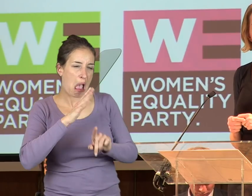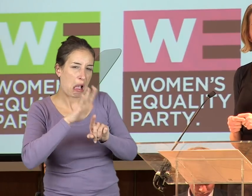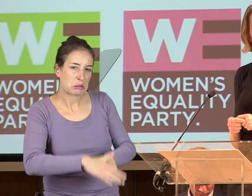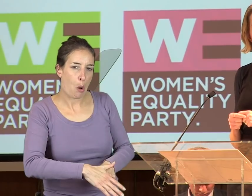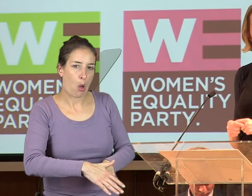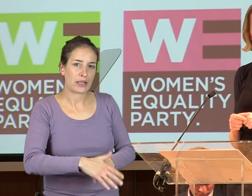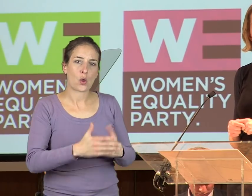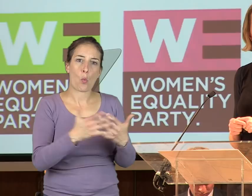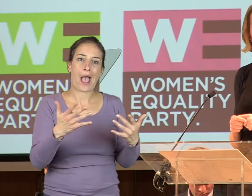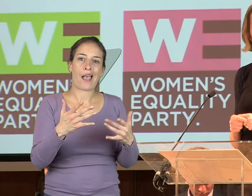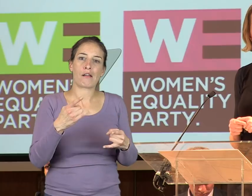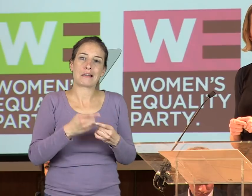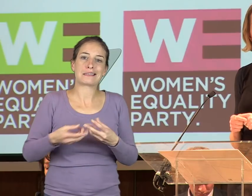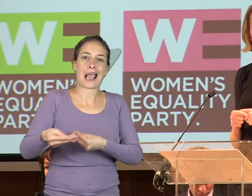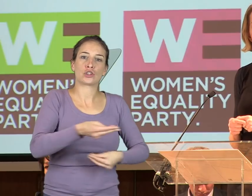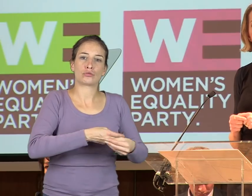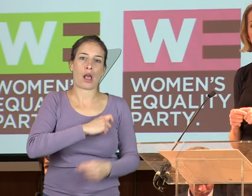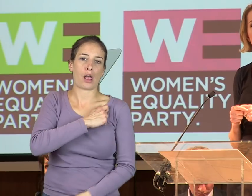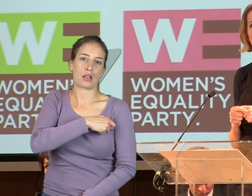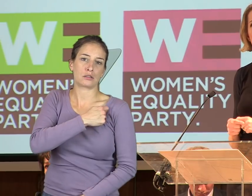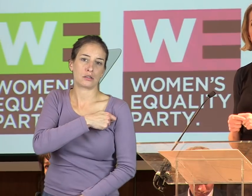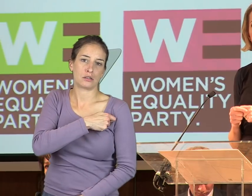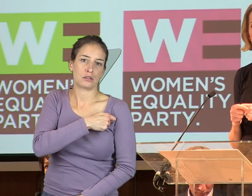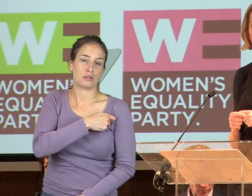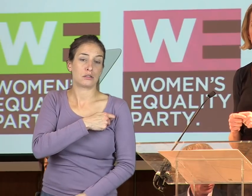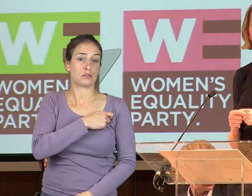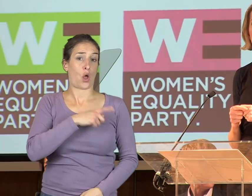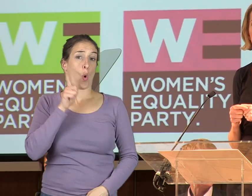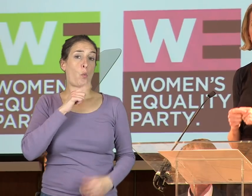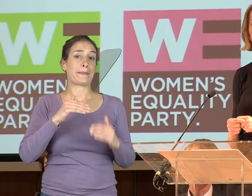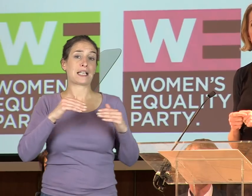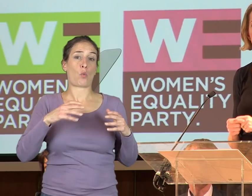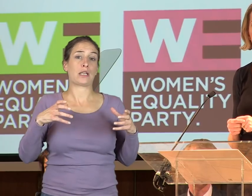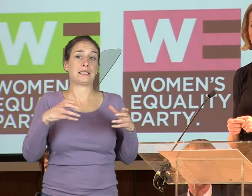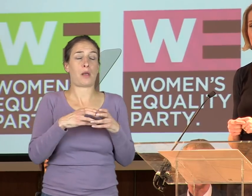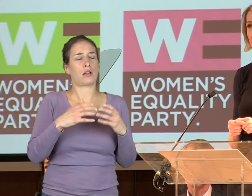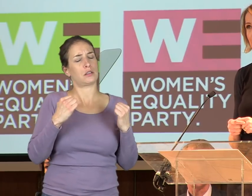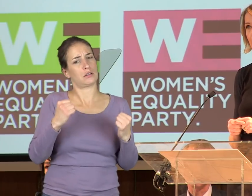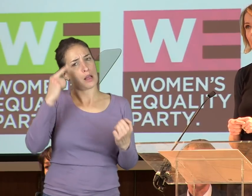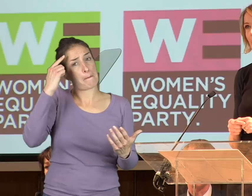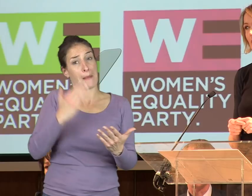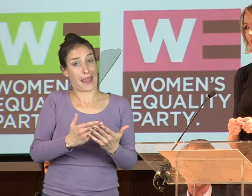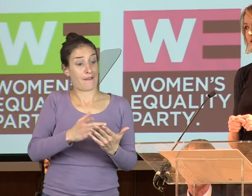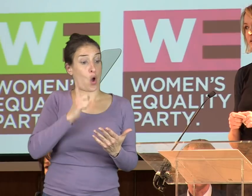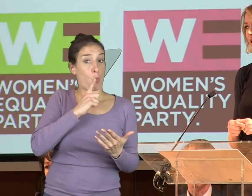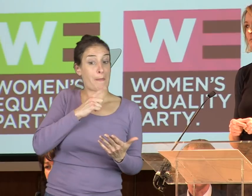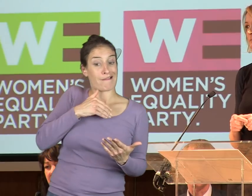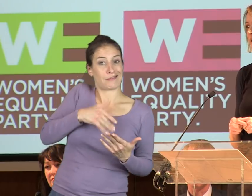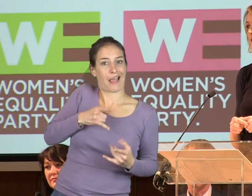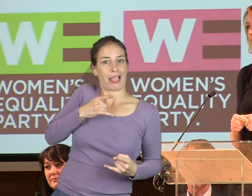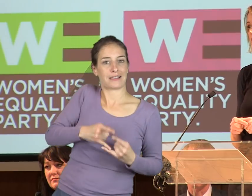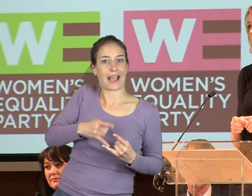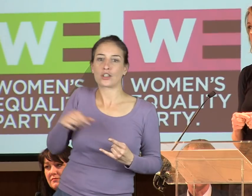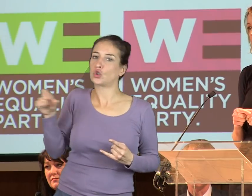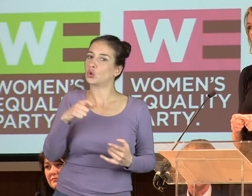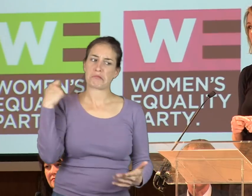Women's Equality Party joins those who believe that women should never be criminalised for selling sex. It is time to